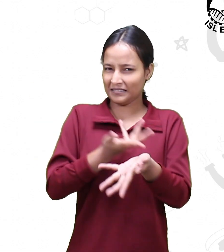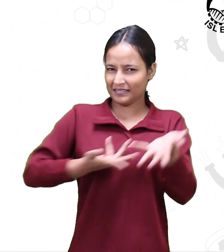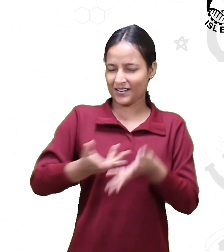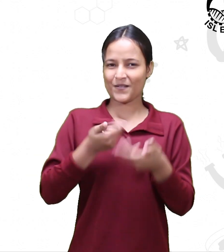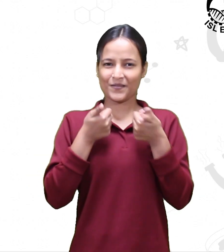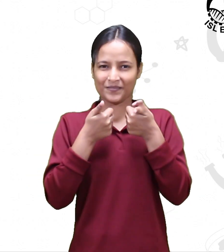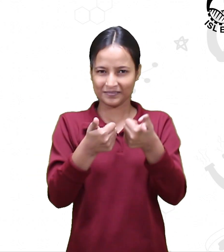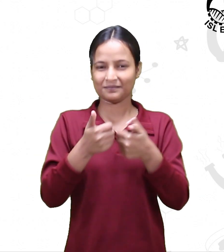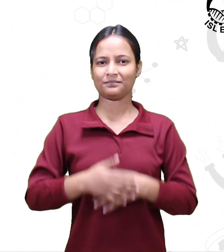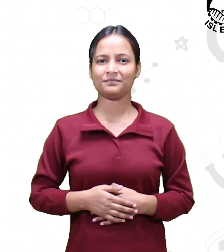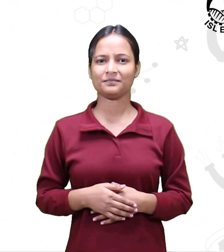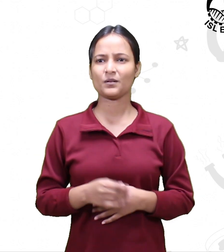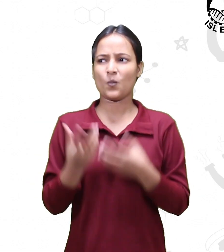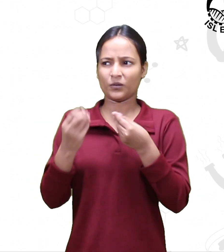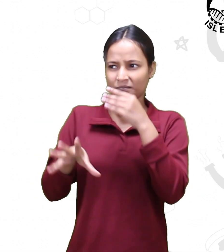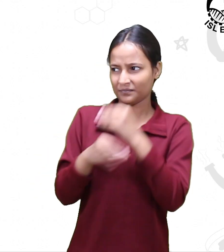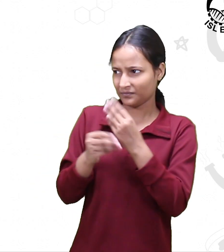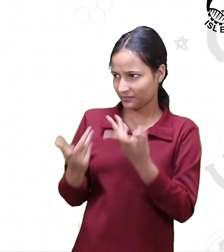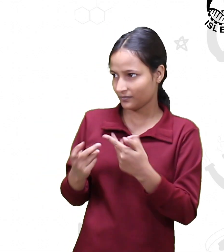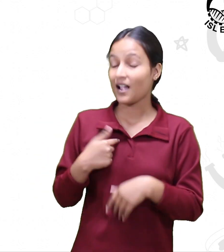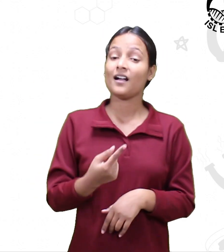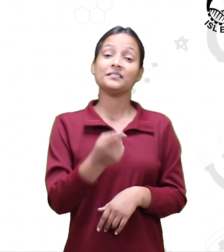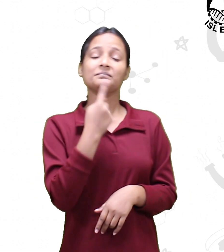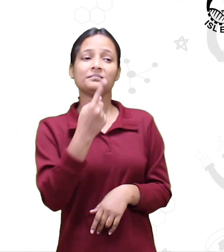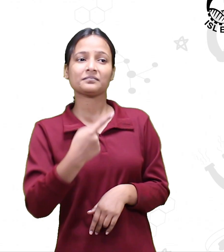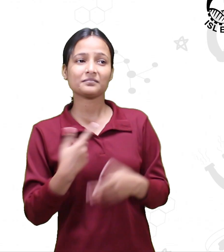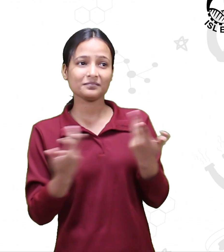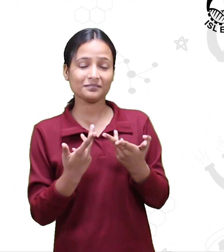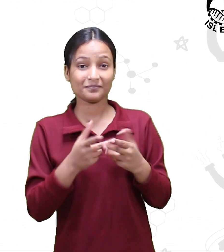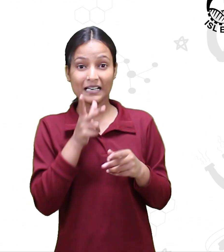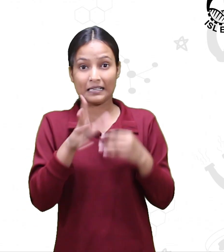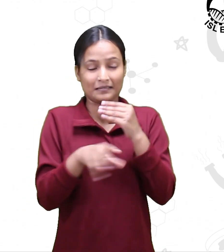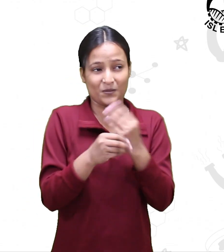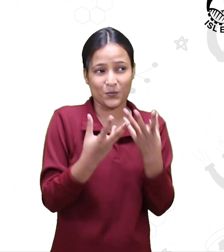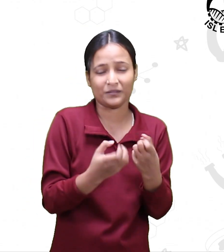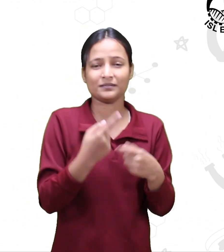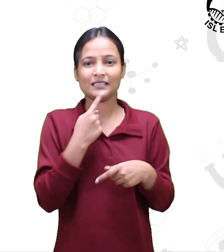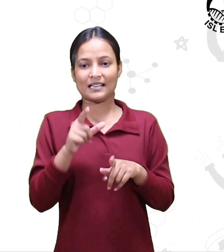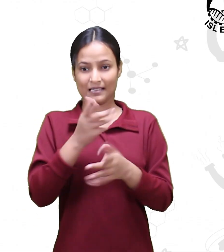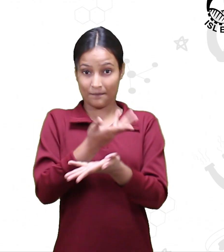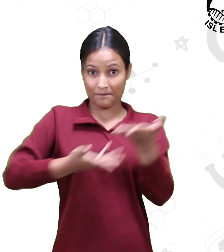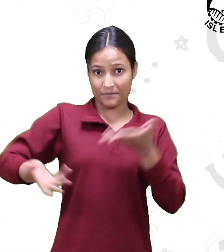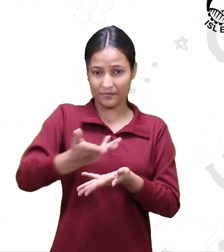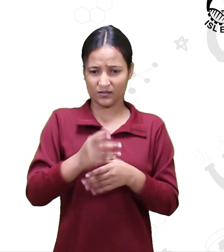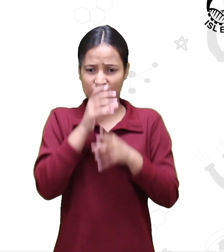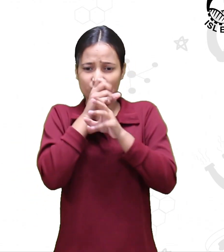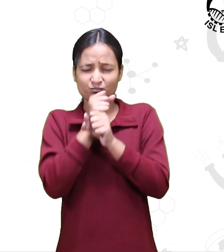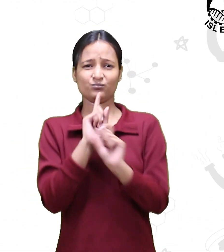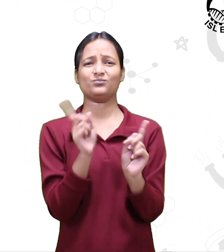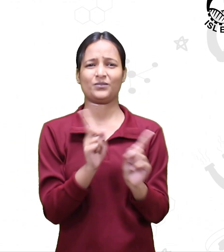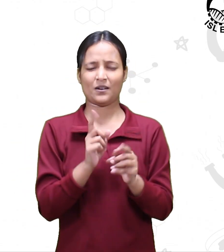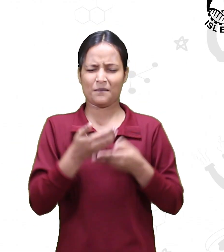cancerous. What else did he say, Utsuka? He asked us to never stop talking with people about